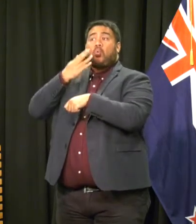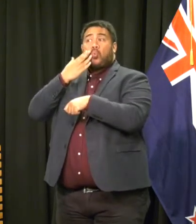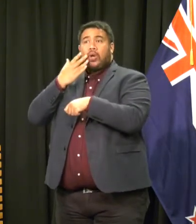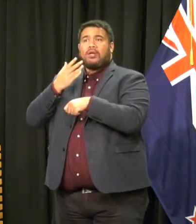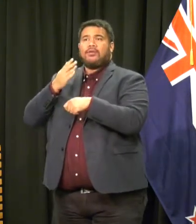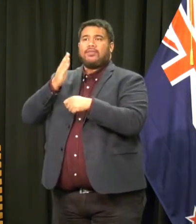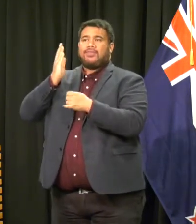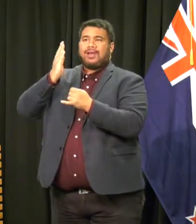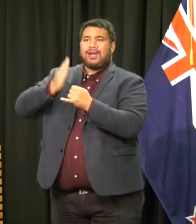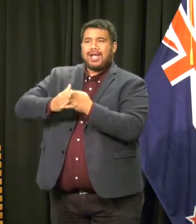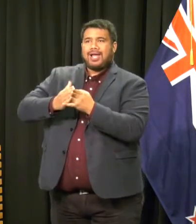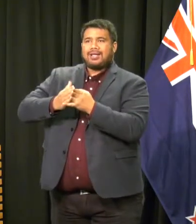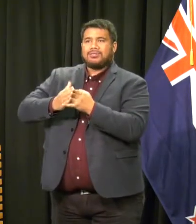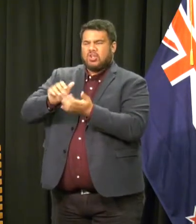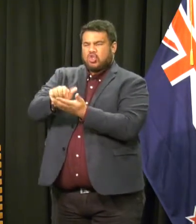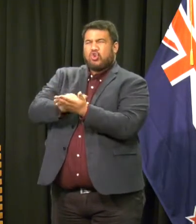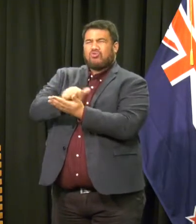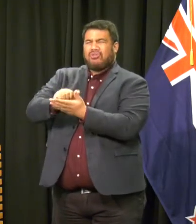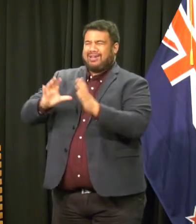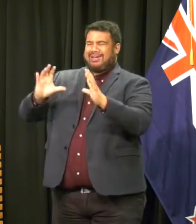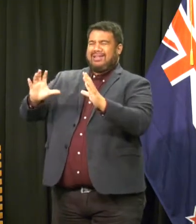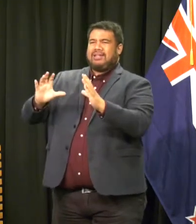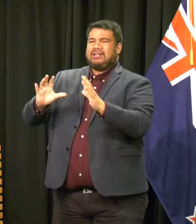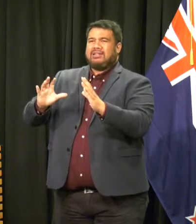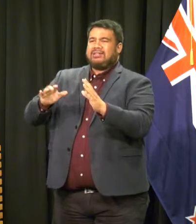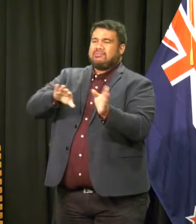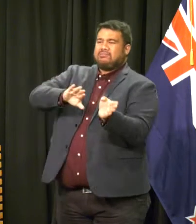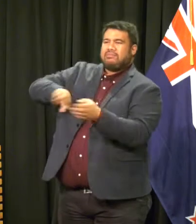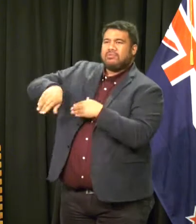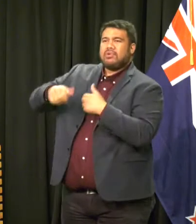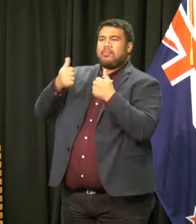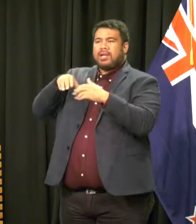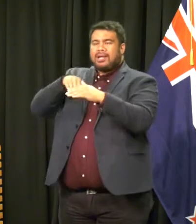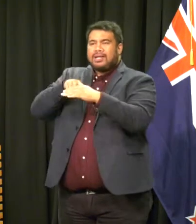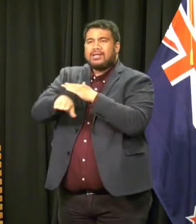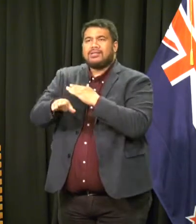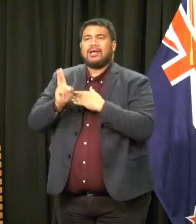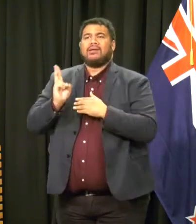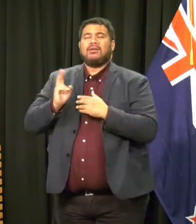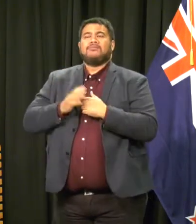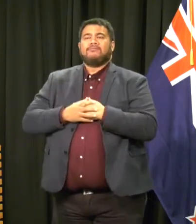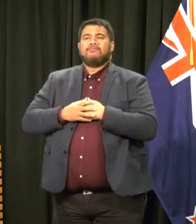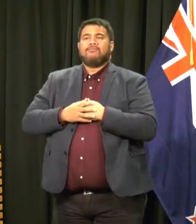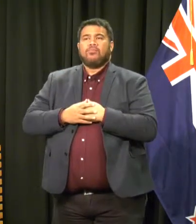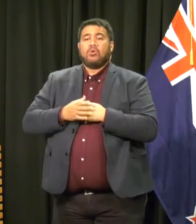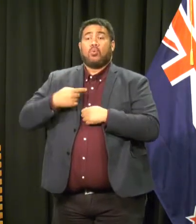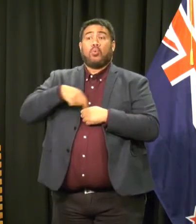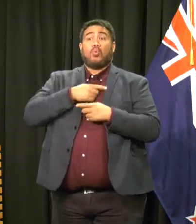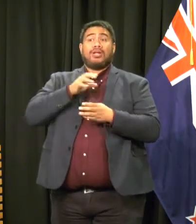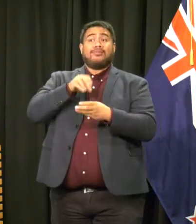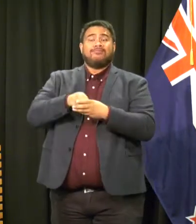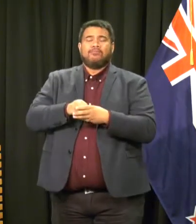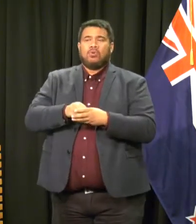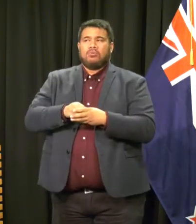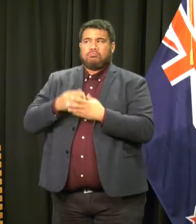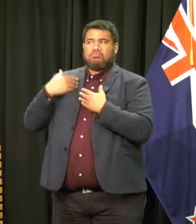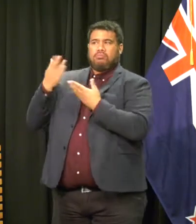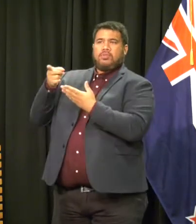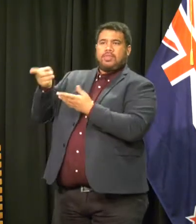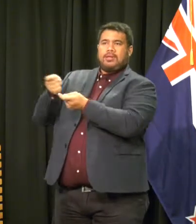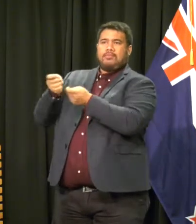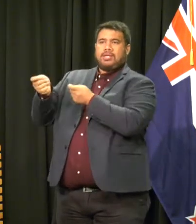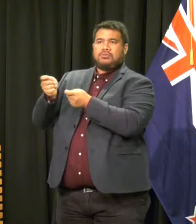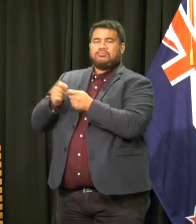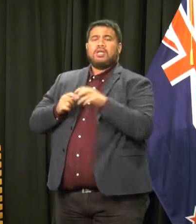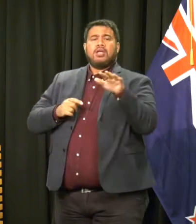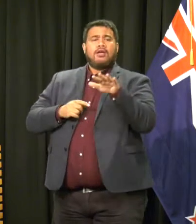final piece of concrete which symbolises re-entry into the drift. So that's something we've left them to manage. At families' request, it